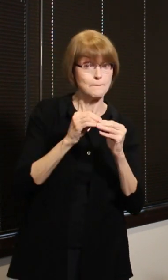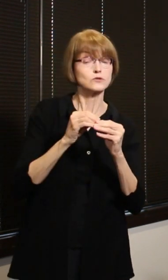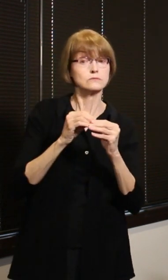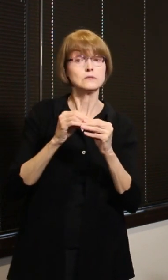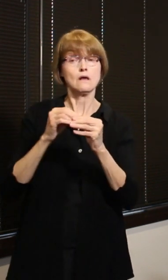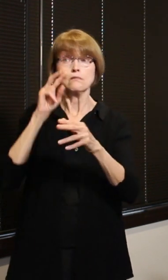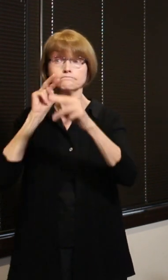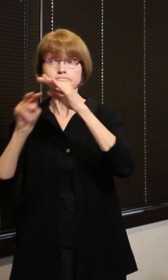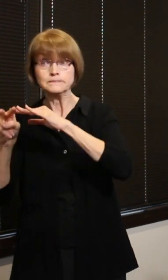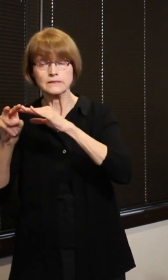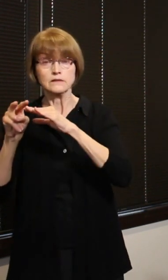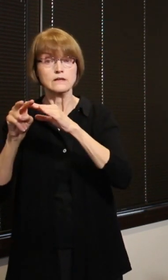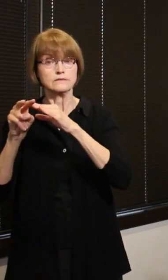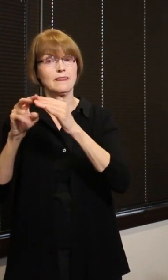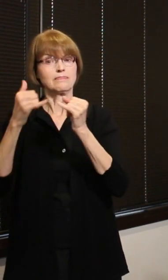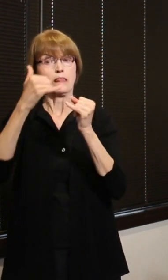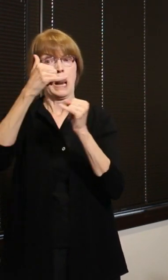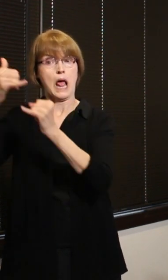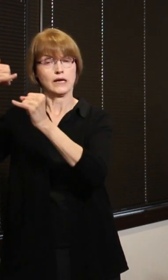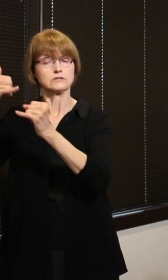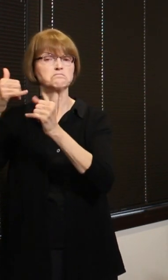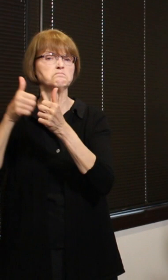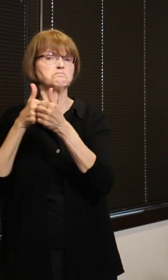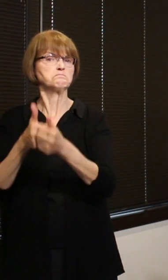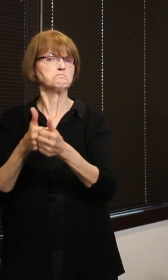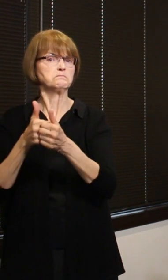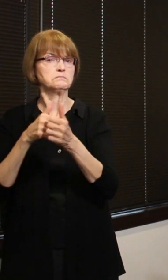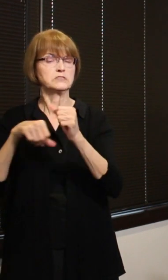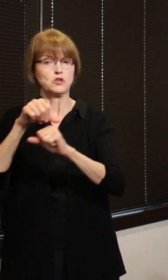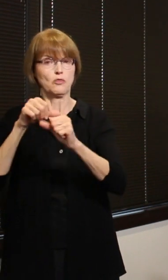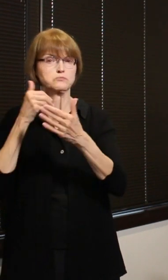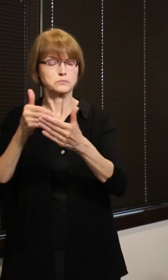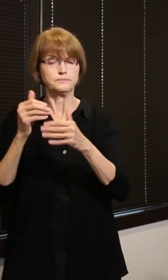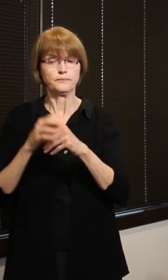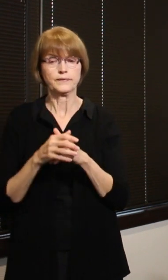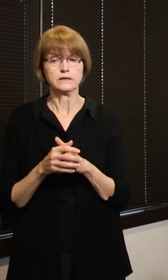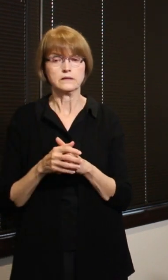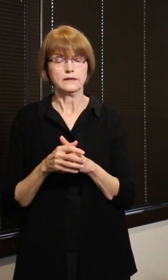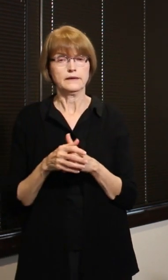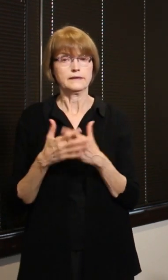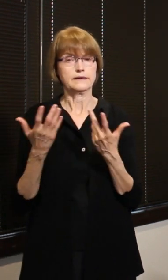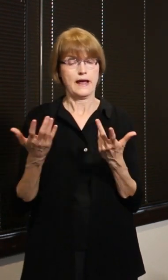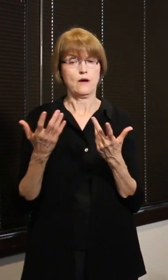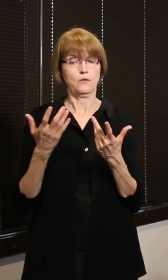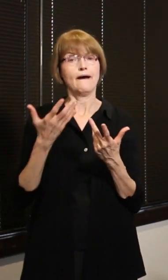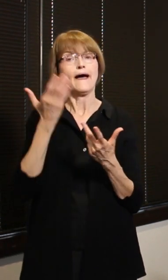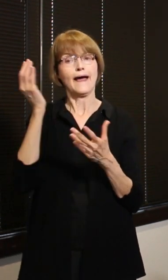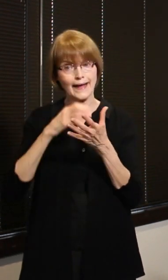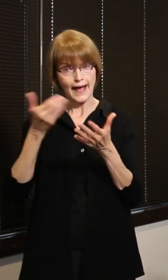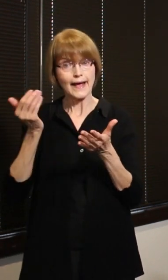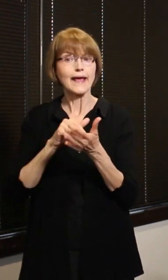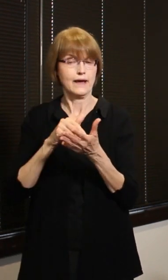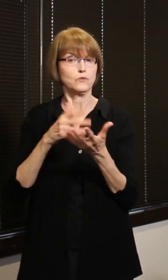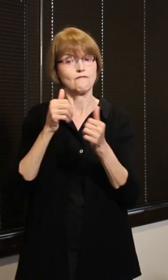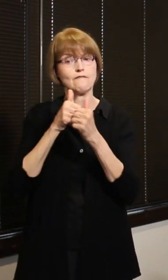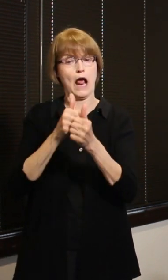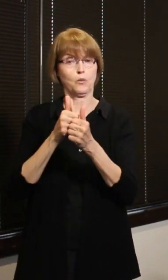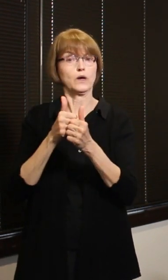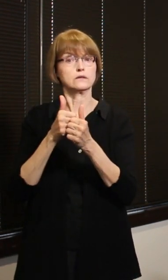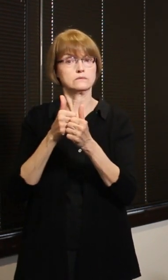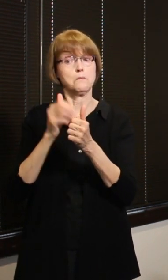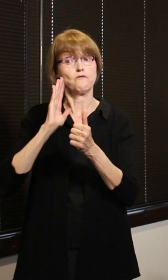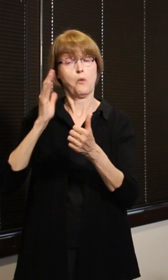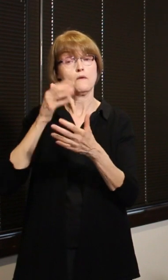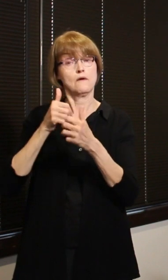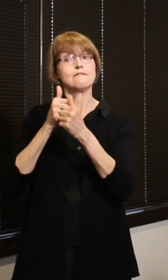is our ICU census, and again, it was tracking along our best guess line, but it's now